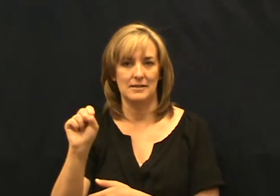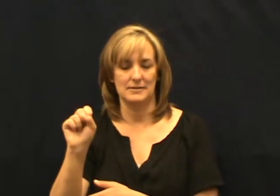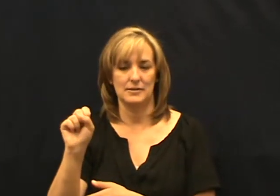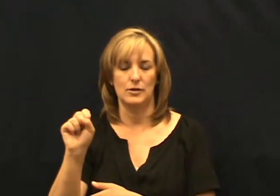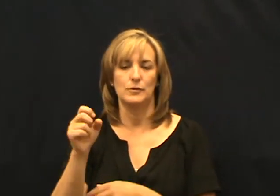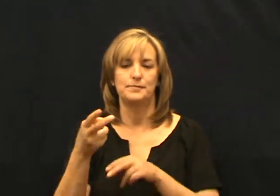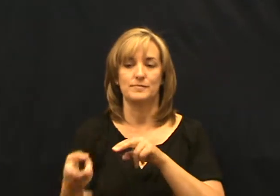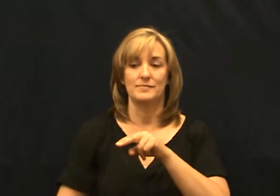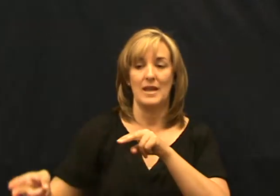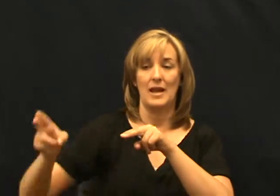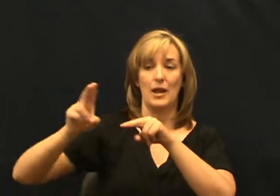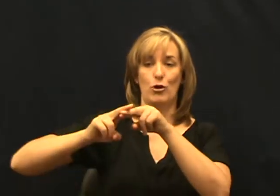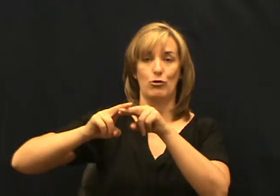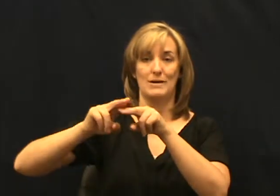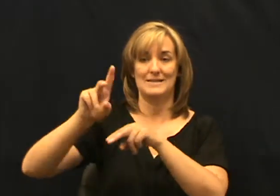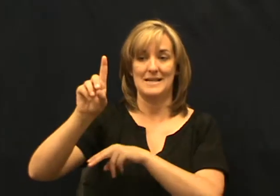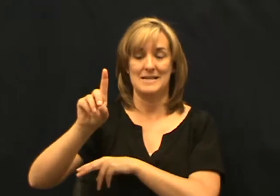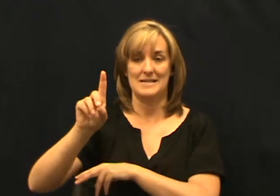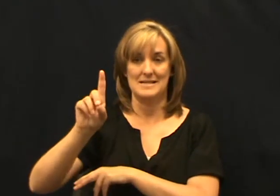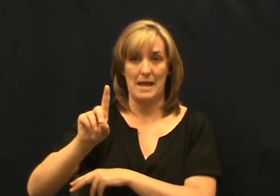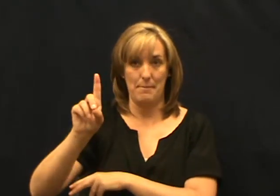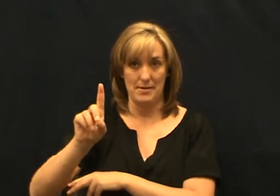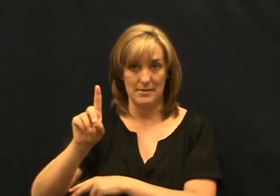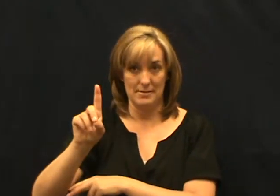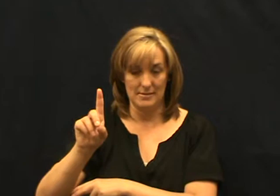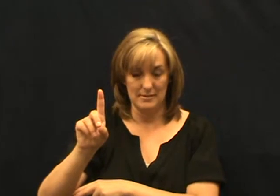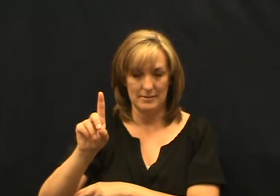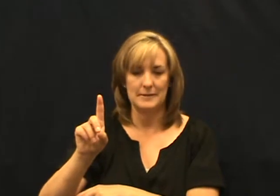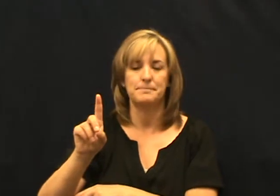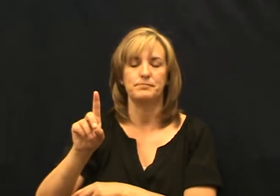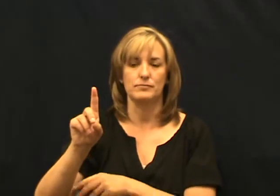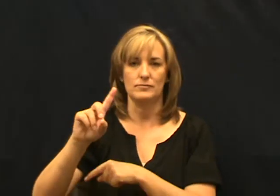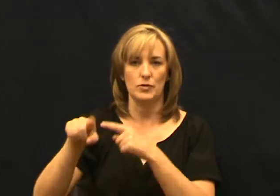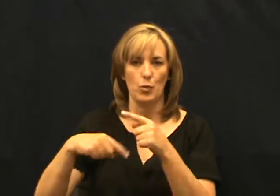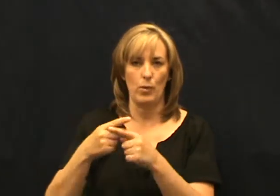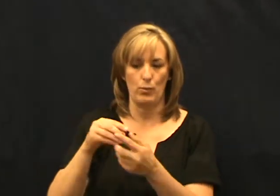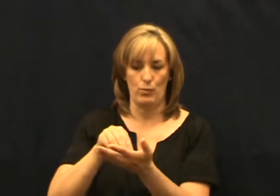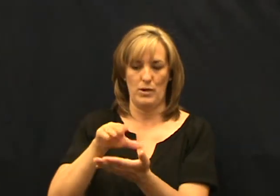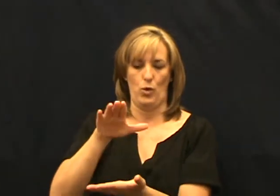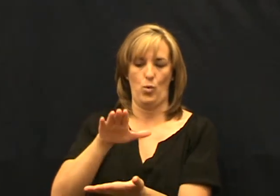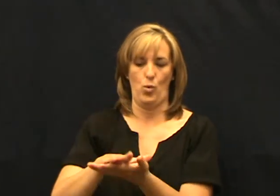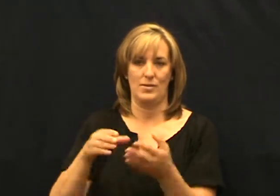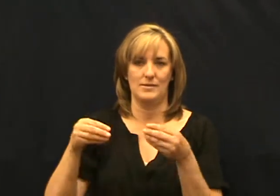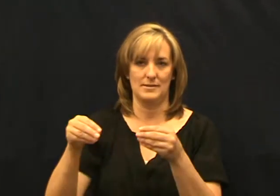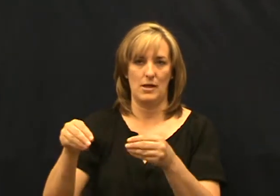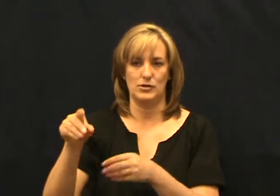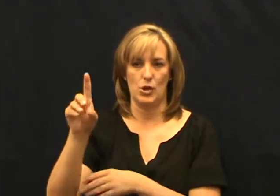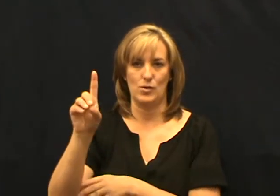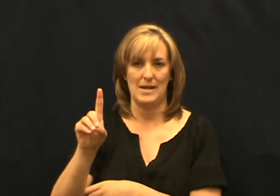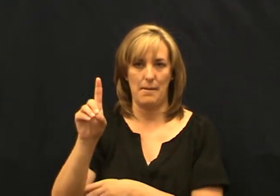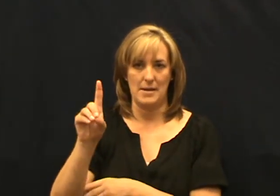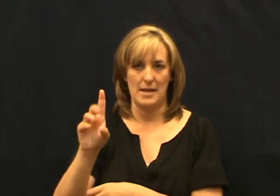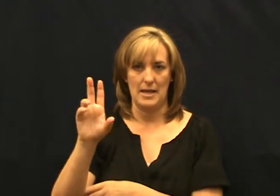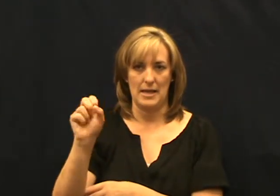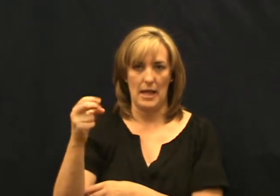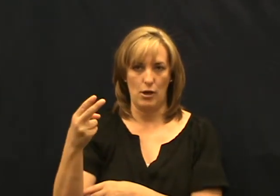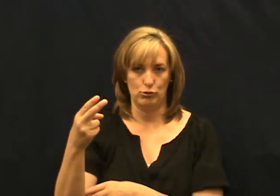would debit cash when we record those sales. So debit cash and credit revenue. We